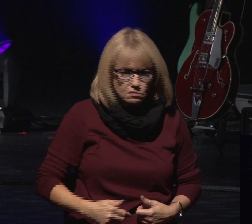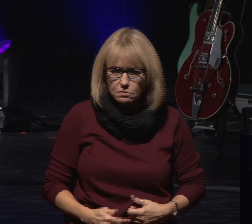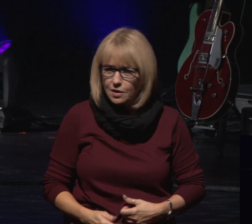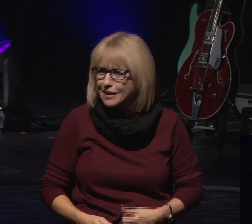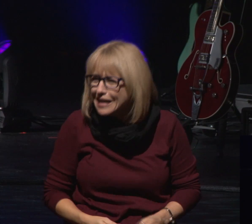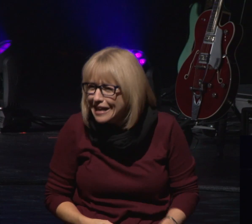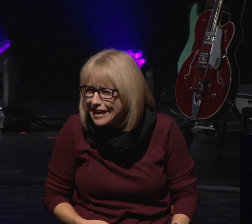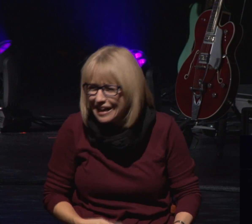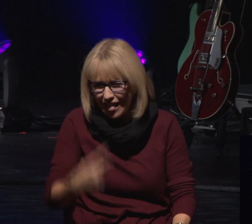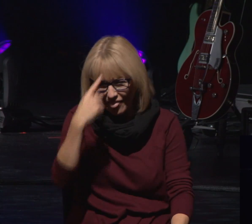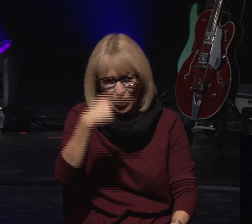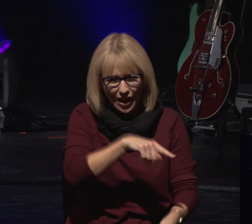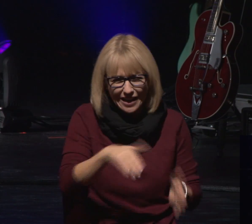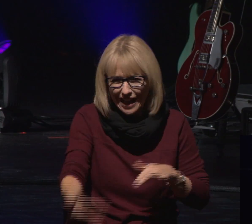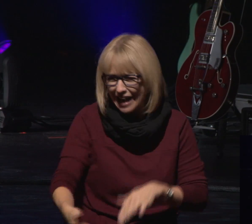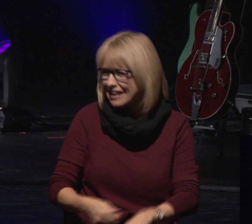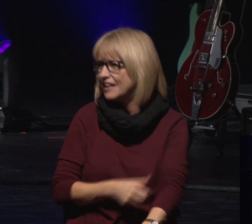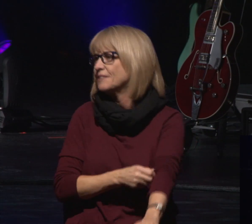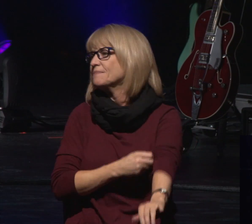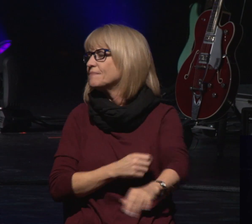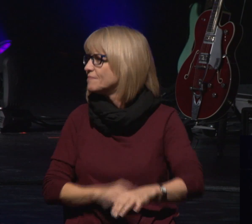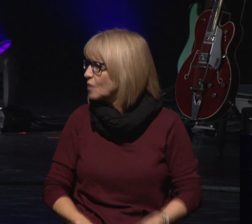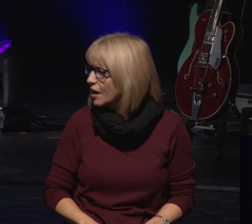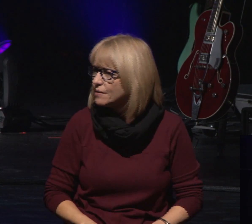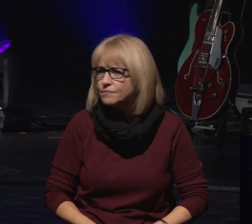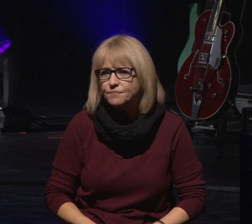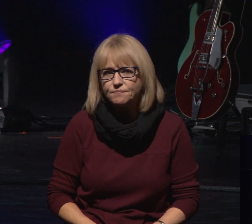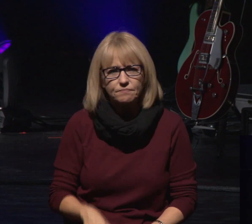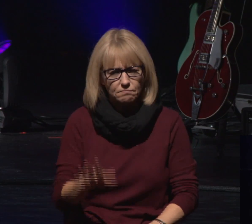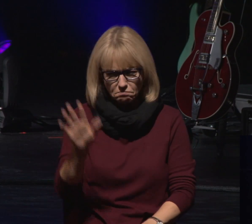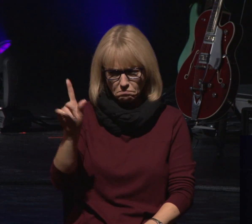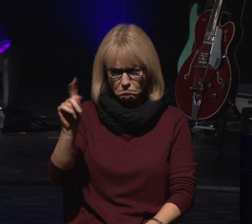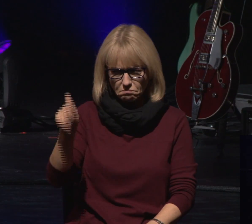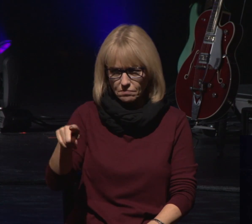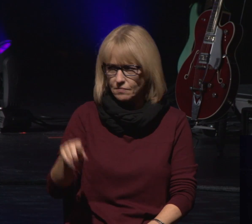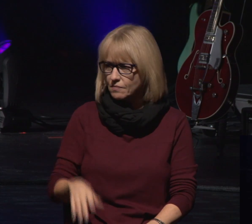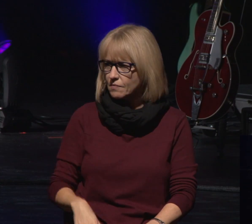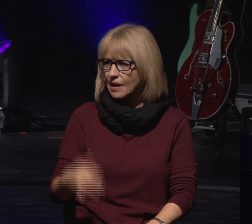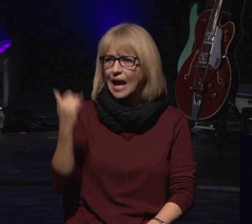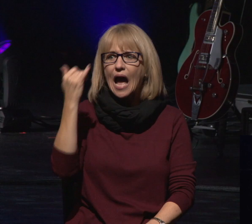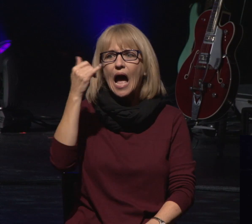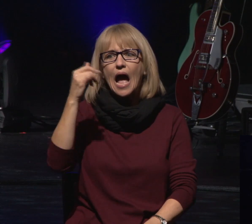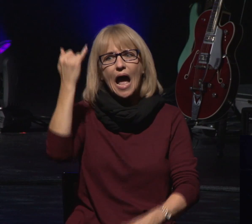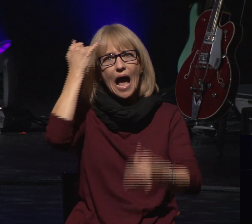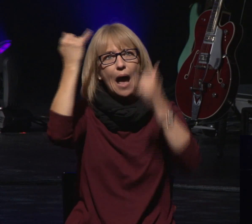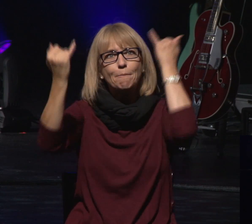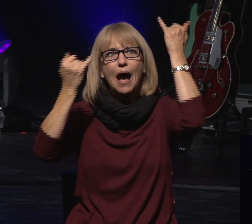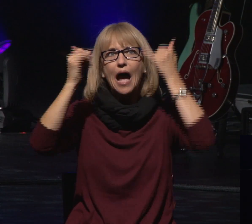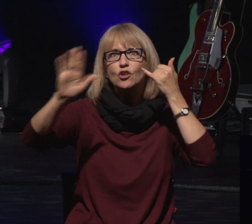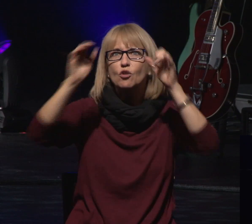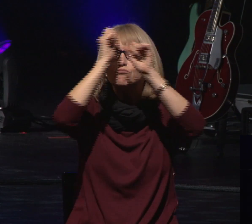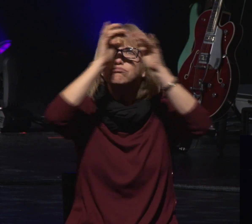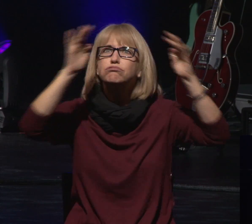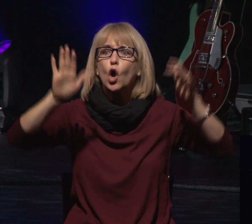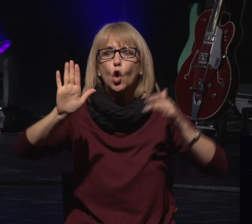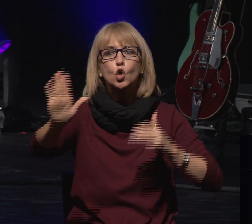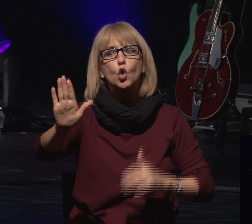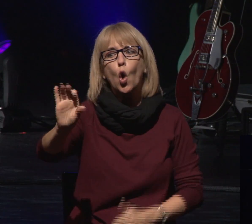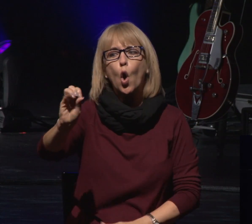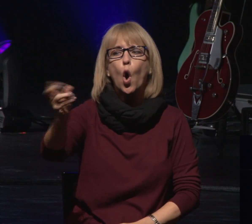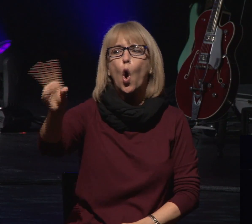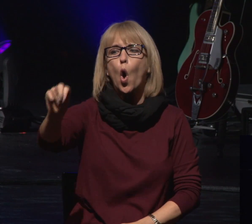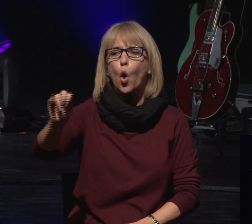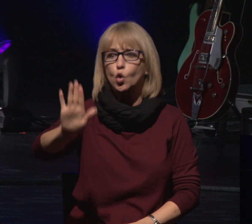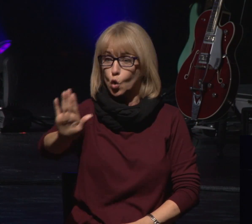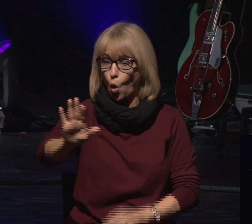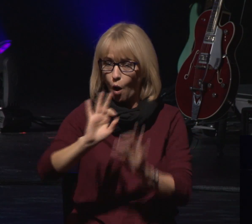funeral? I'm not trying to get morbid here, but just think about it. What would people be saying about you? What